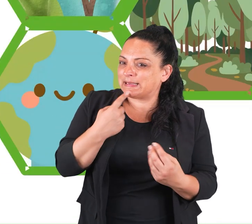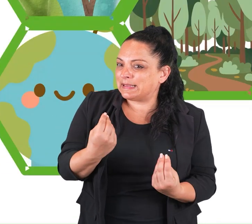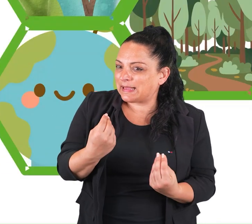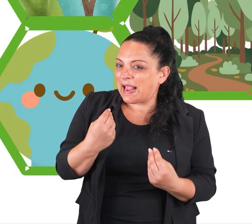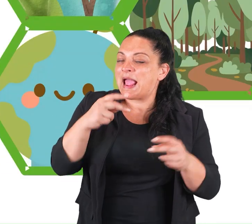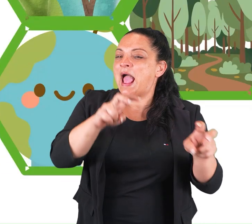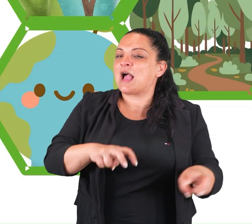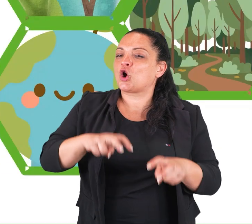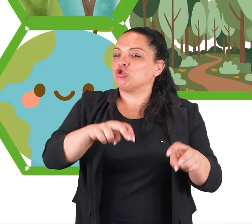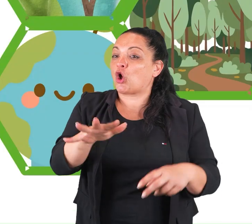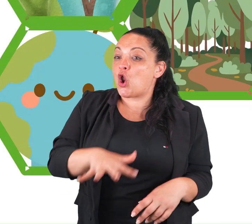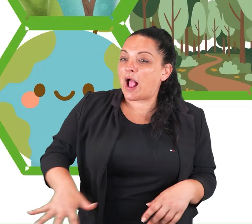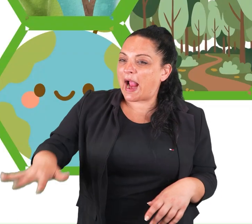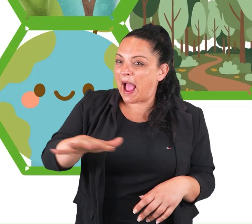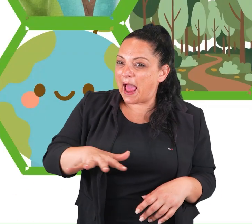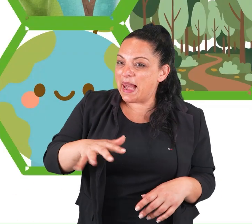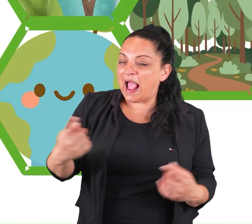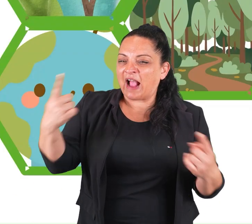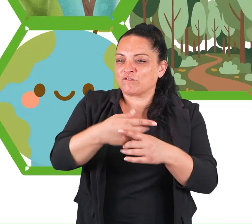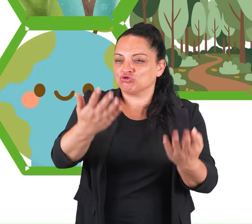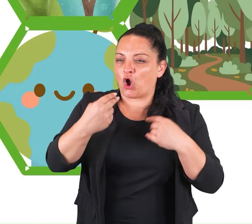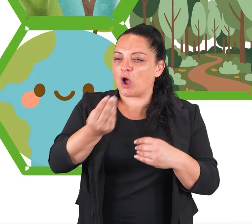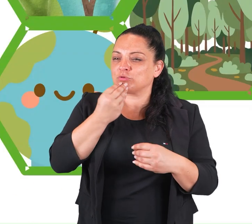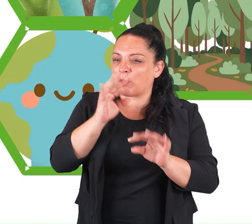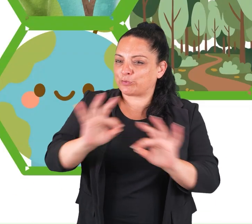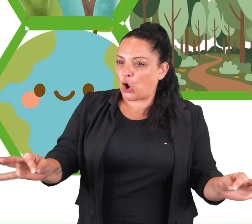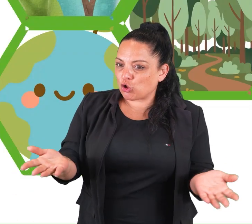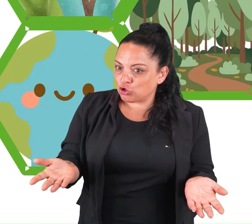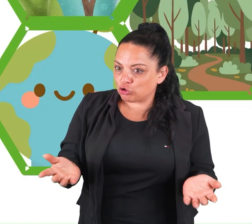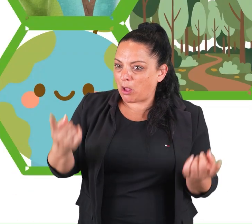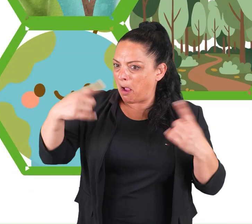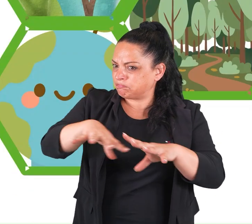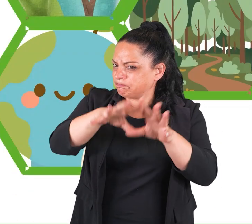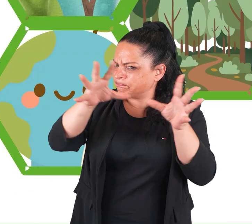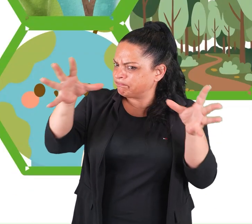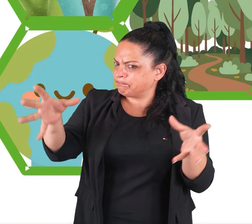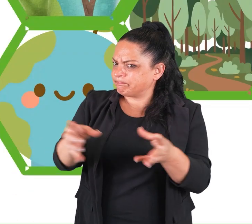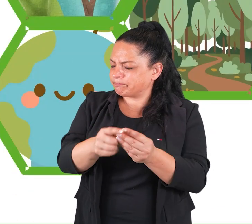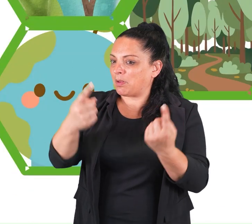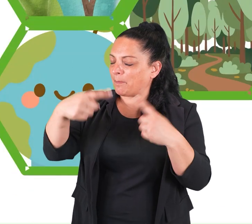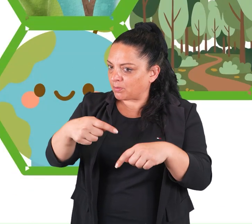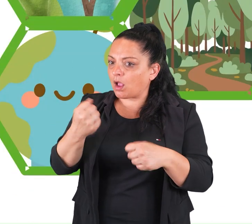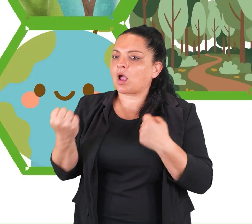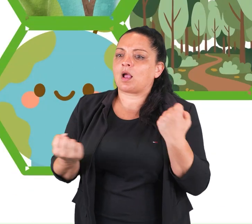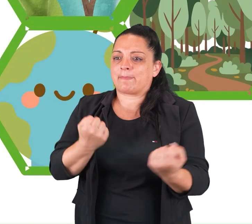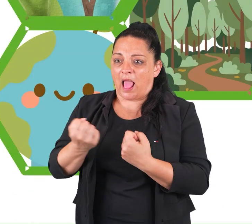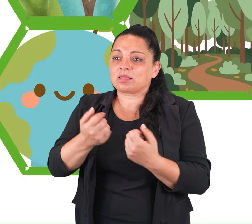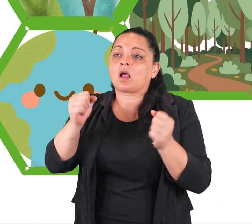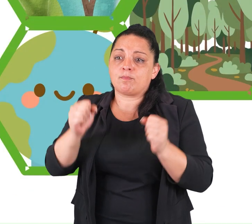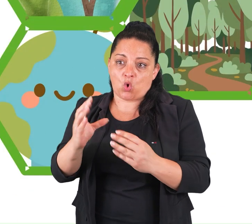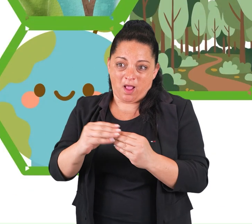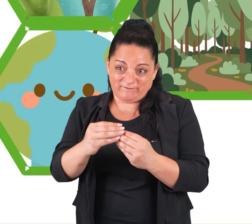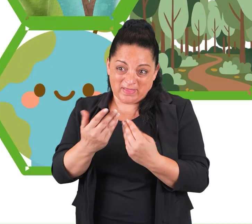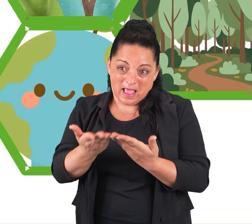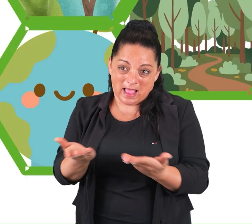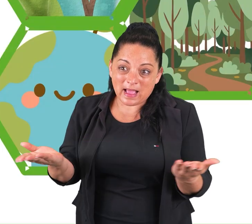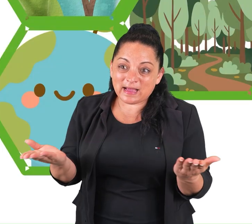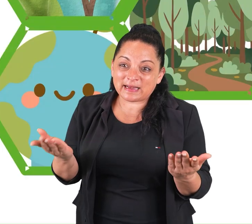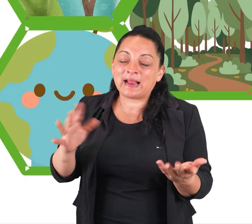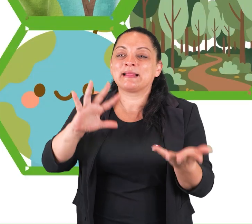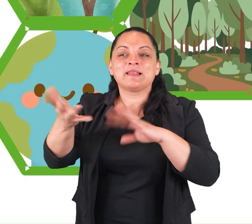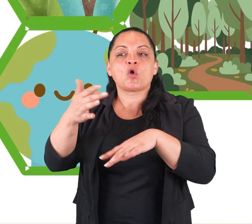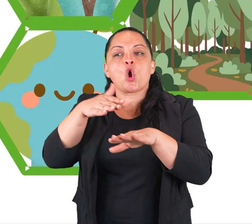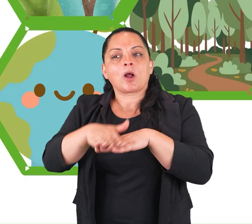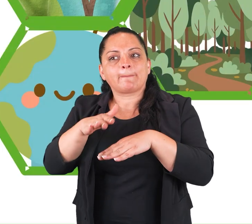local farmers instead of imported food. So all of these things are practical things that you